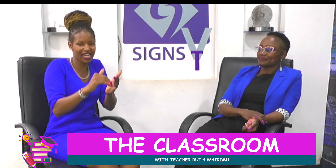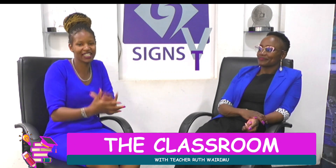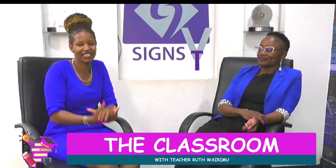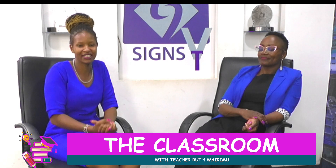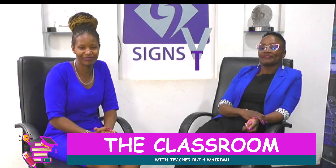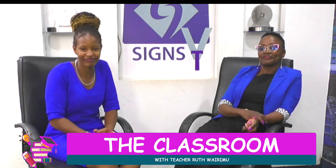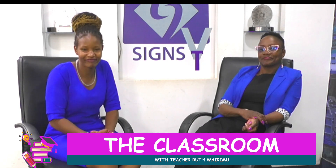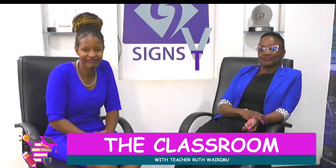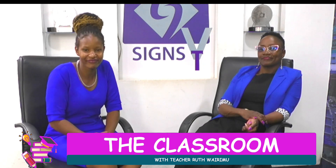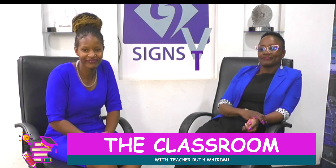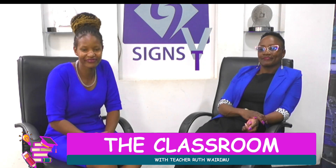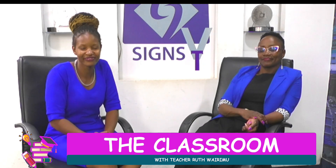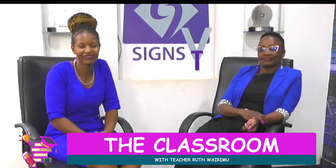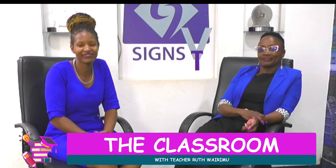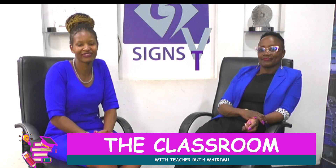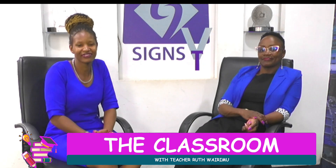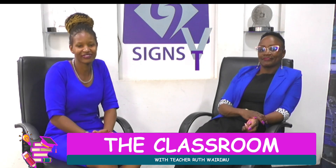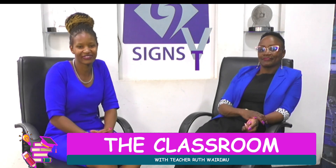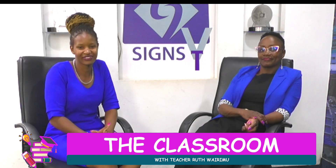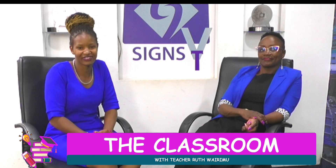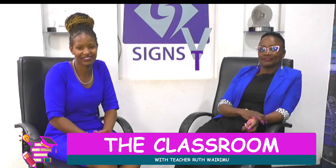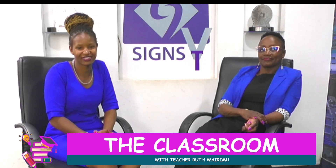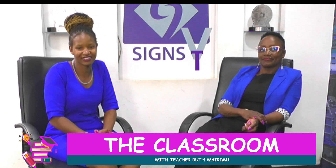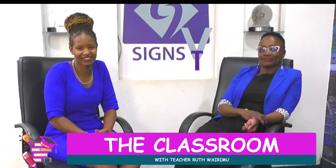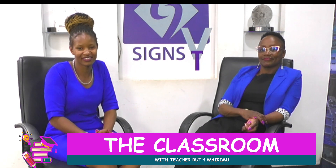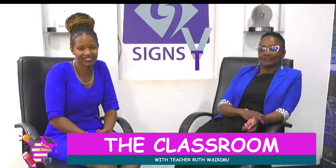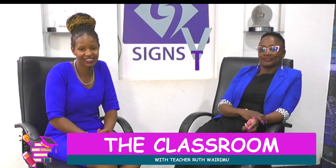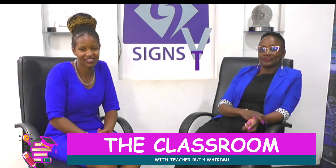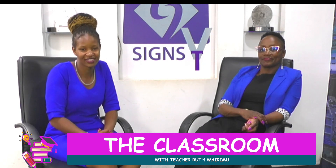We are going to take a short break and we'll be right back with more.